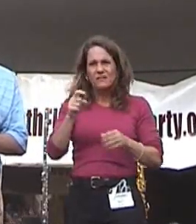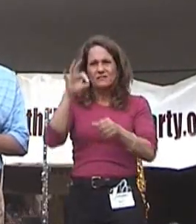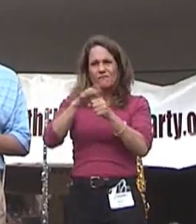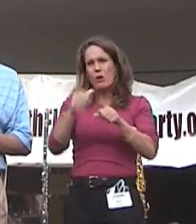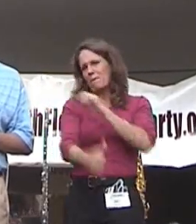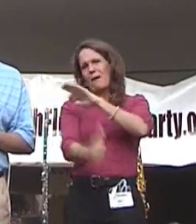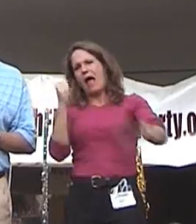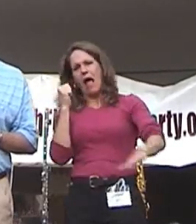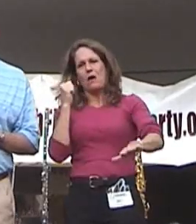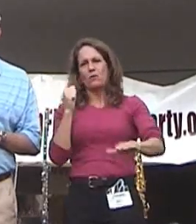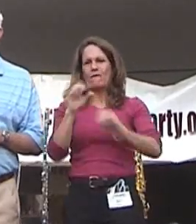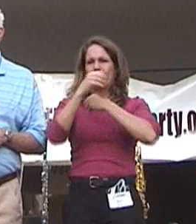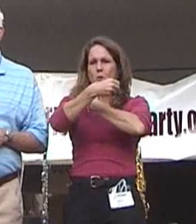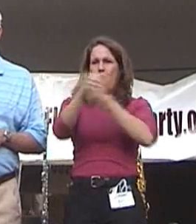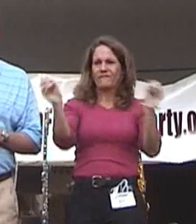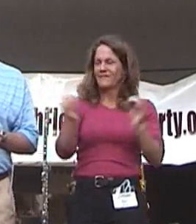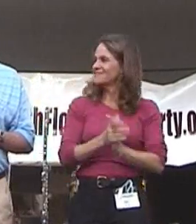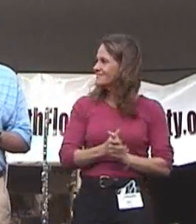office.